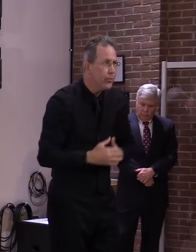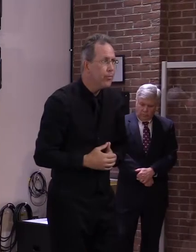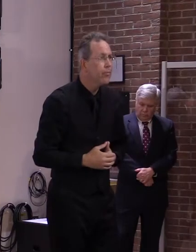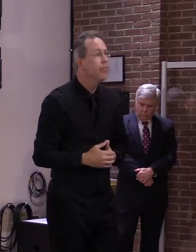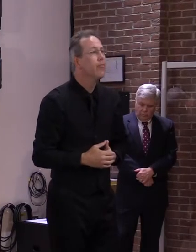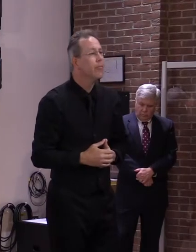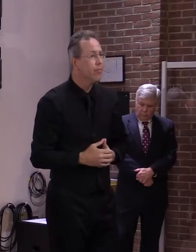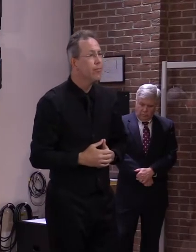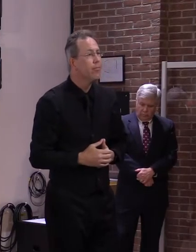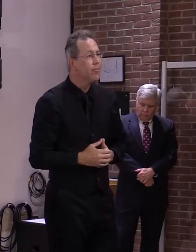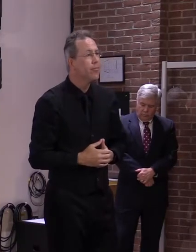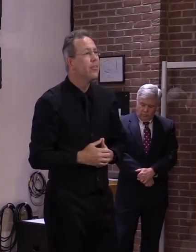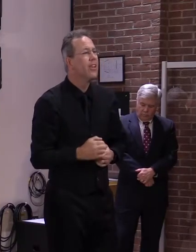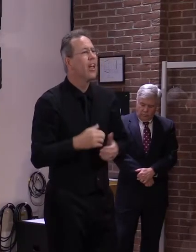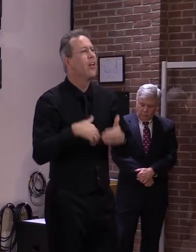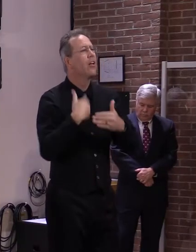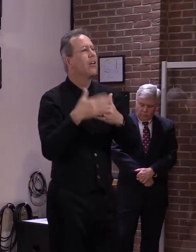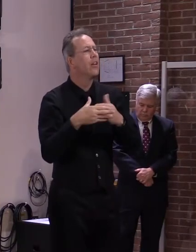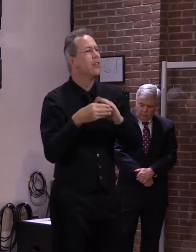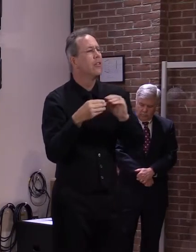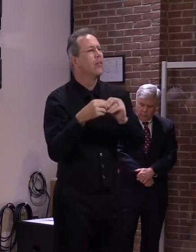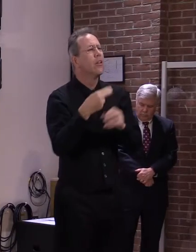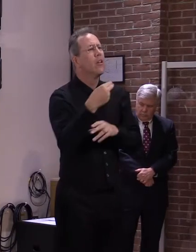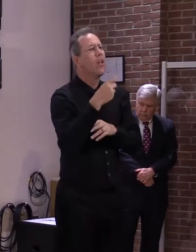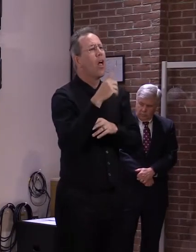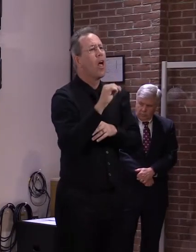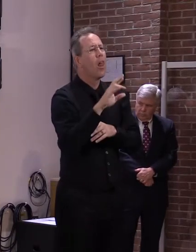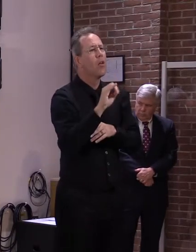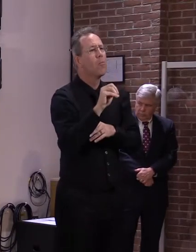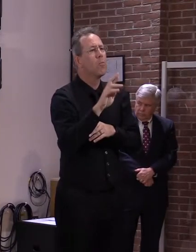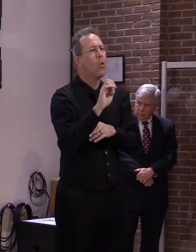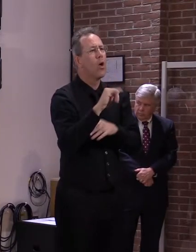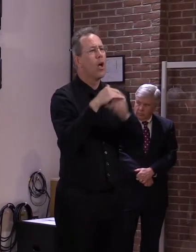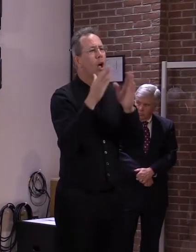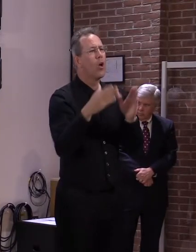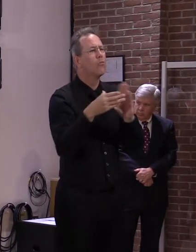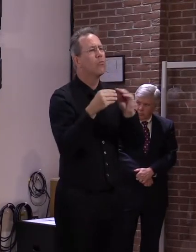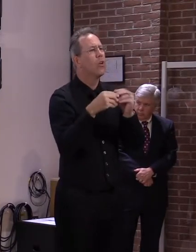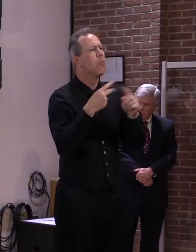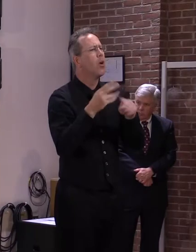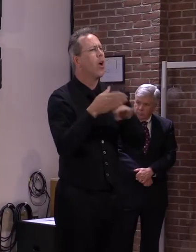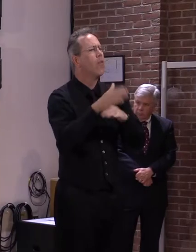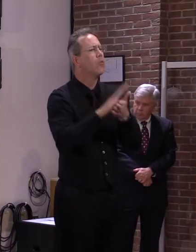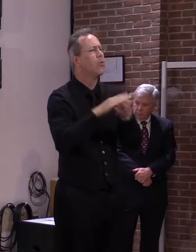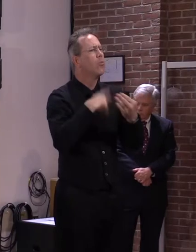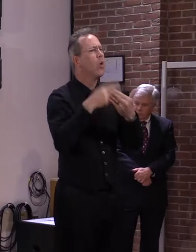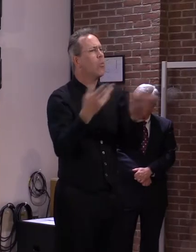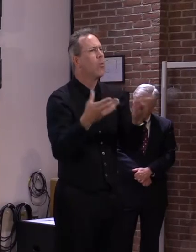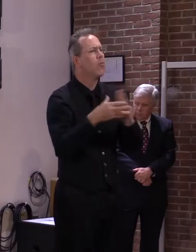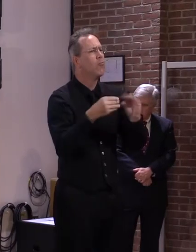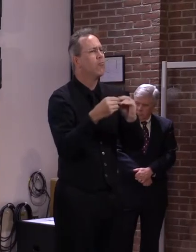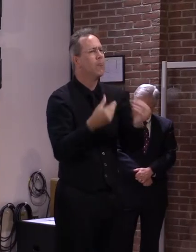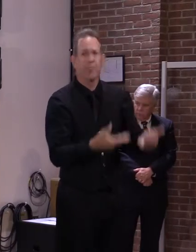now I'd like to turn it over to Holly to go into more detail. Holly?